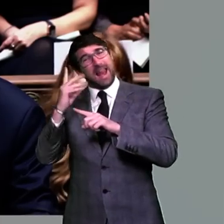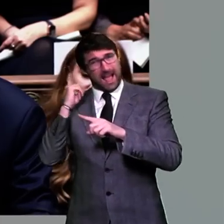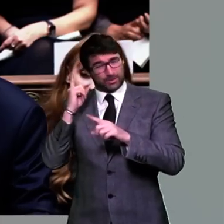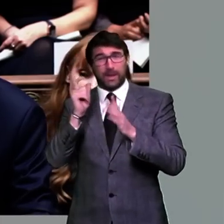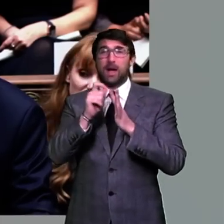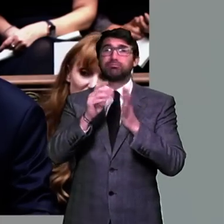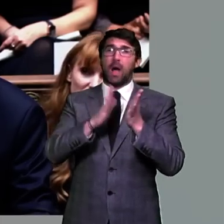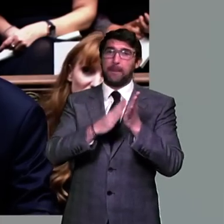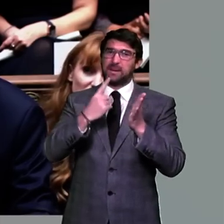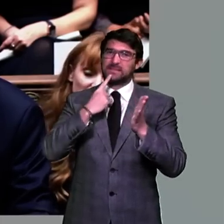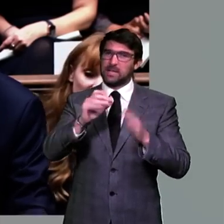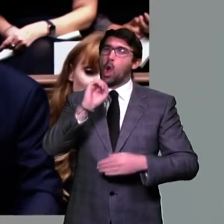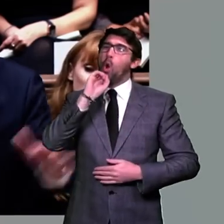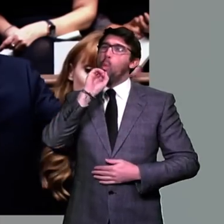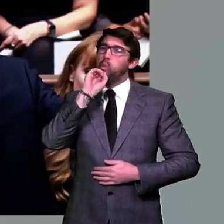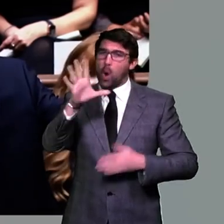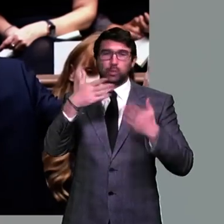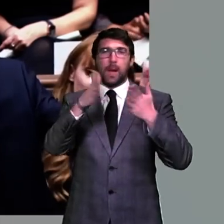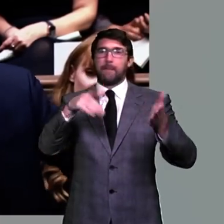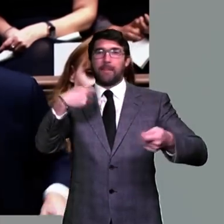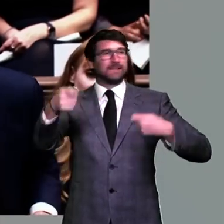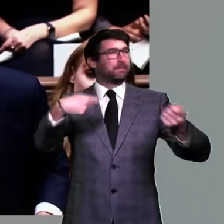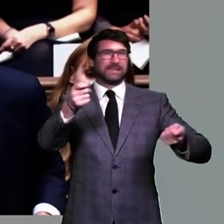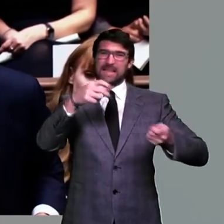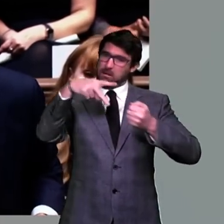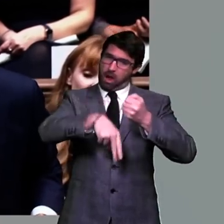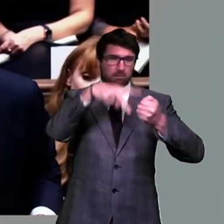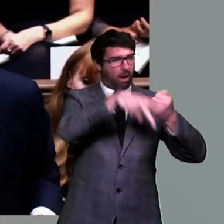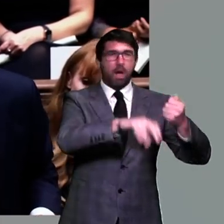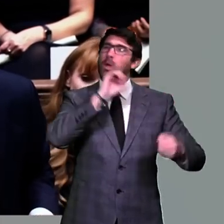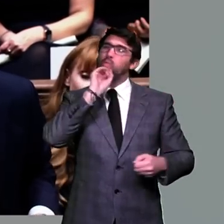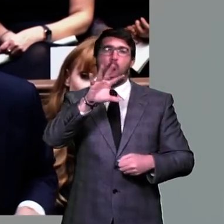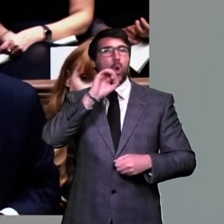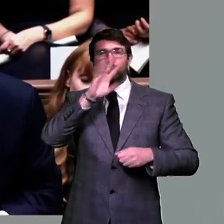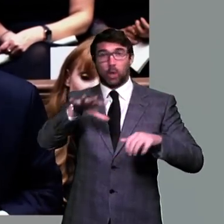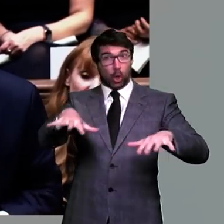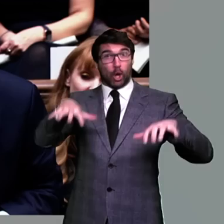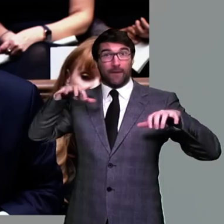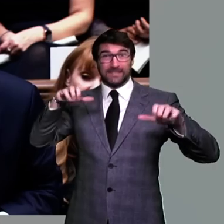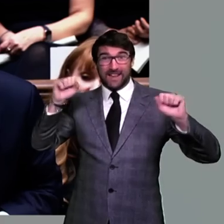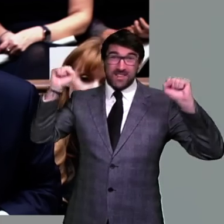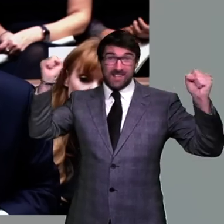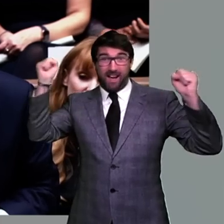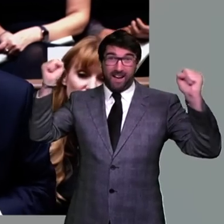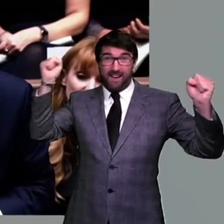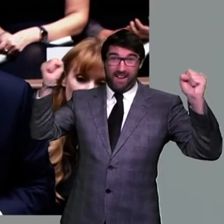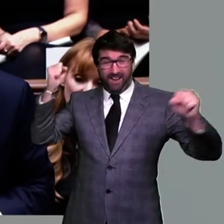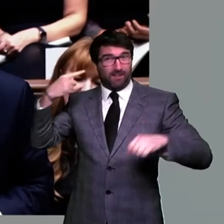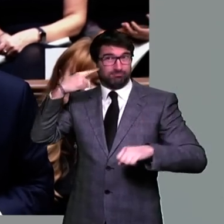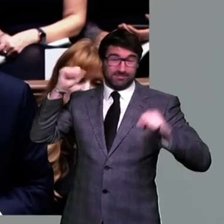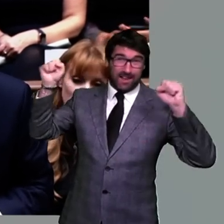absolutely no spending reductions. They all cheered. This week, the Chancellor announced a new wave of